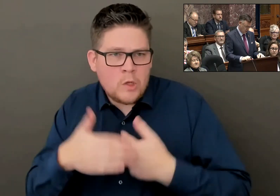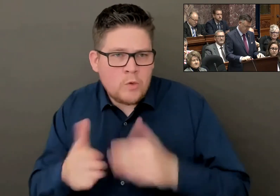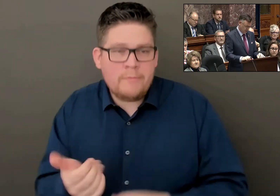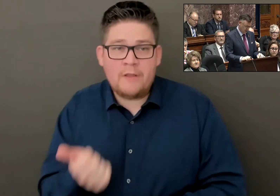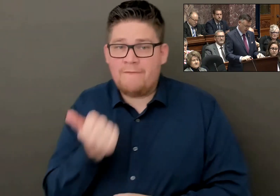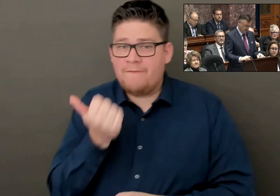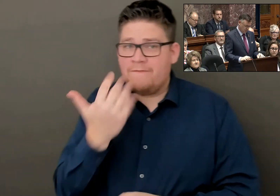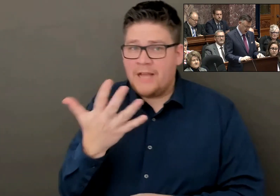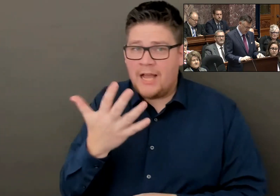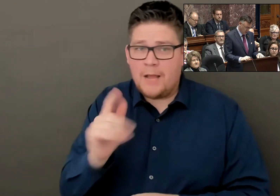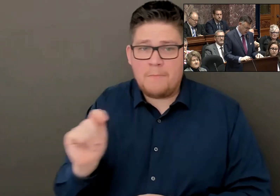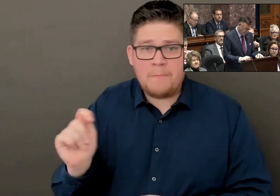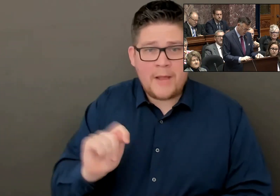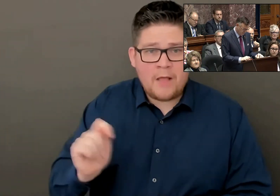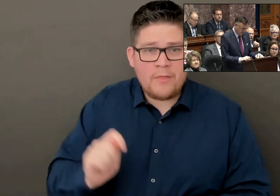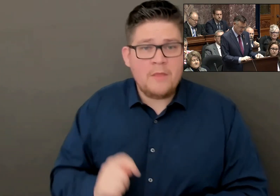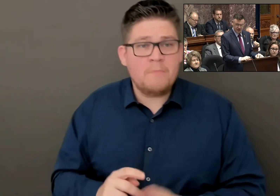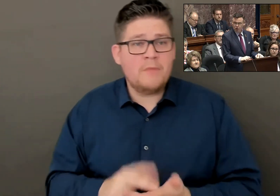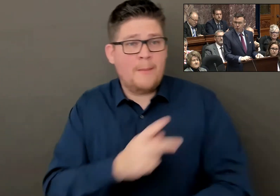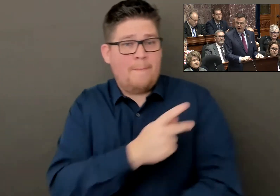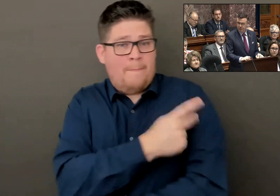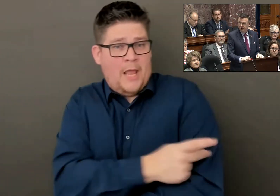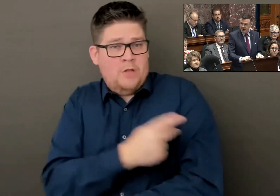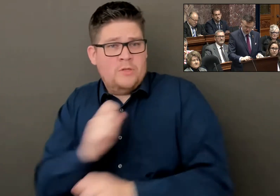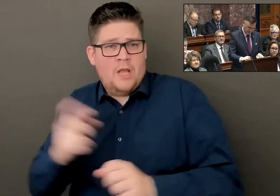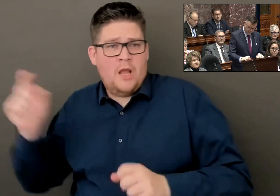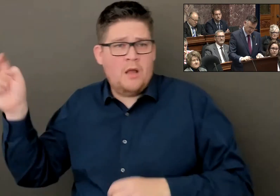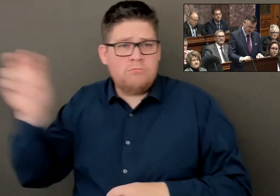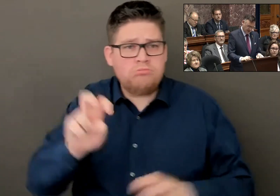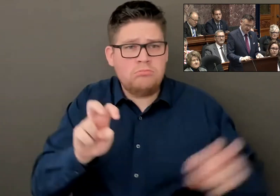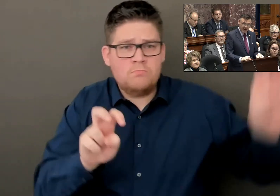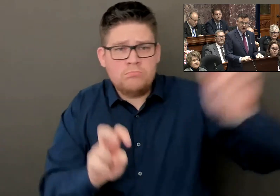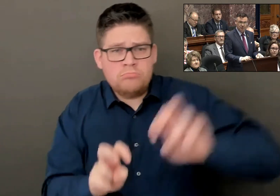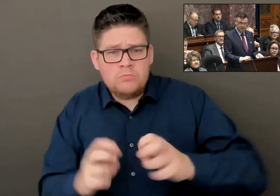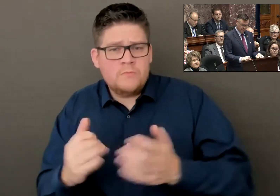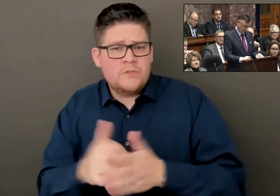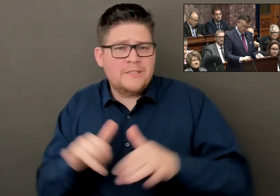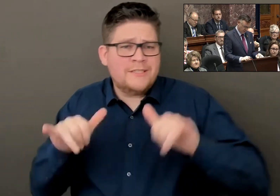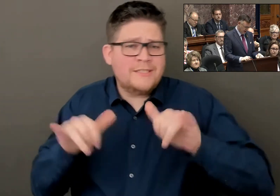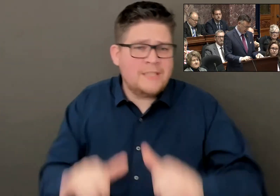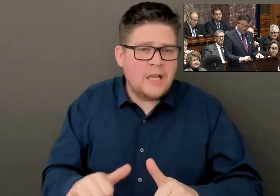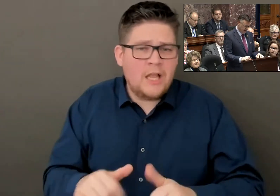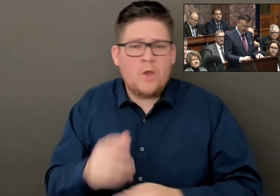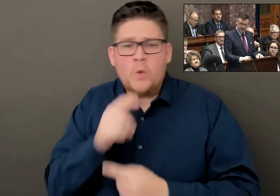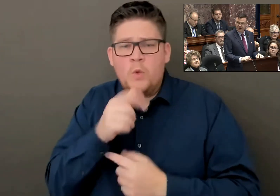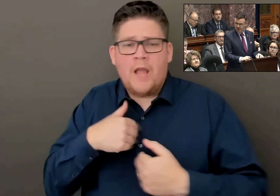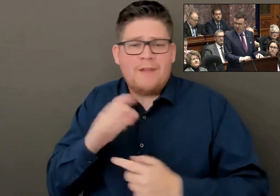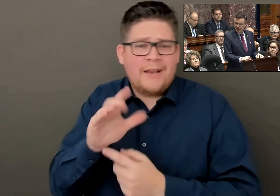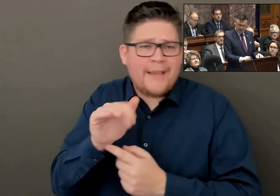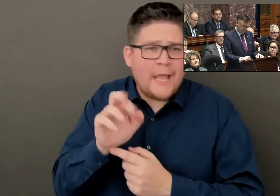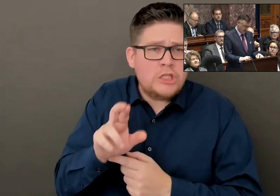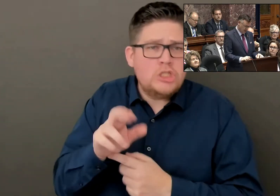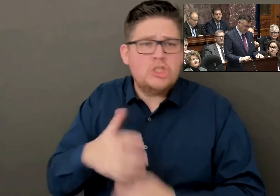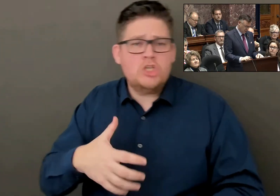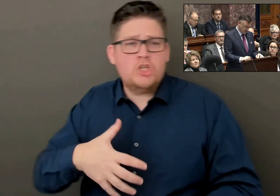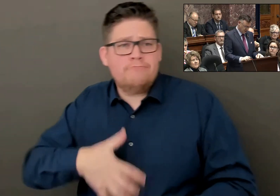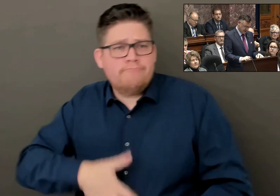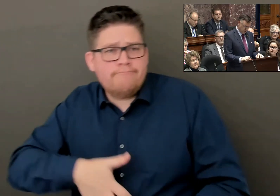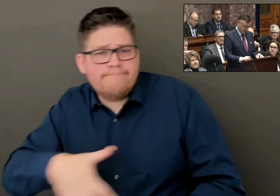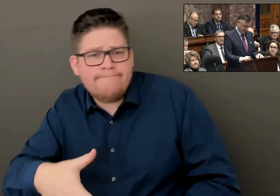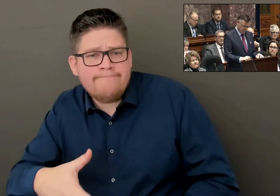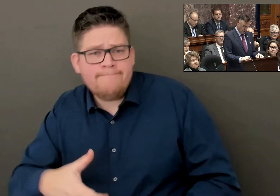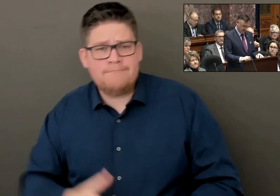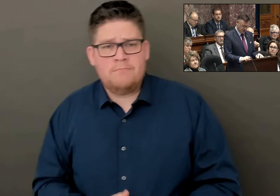and more. To everyone involved in this incredible initiative, thank you for making a lasting impact.